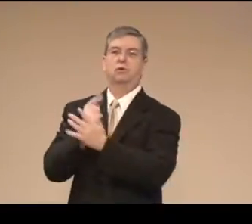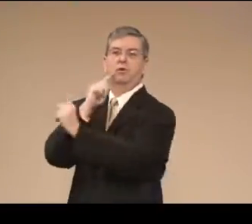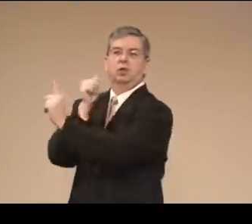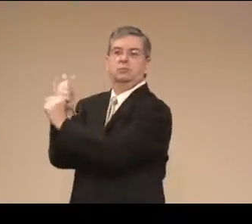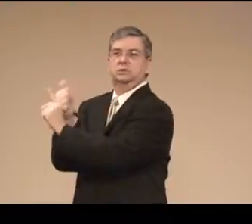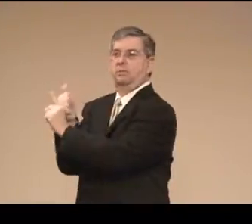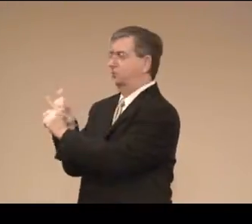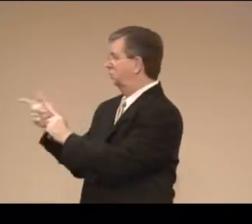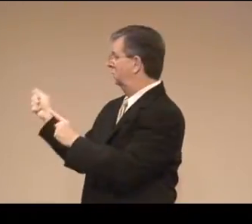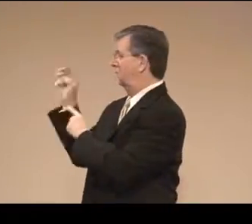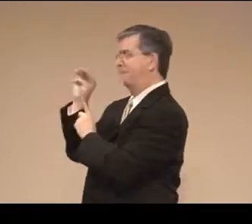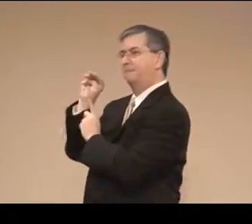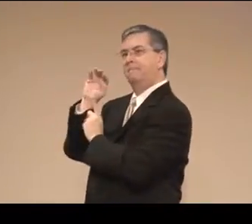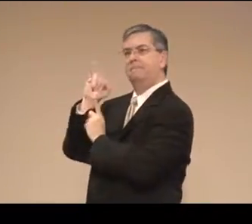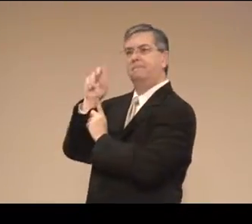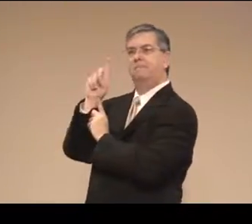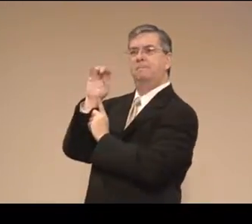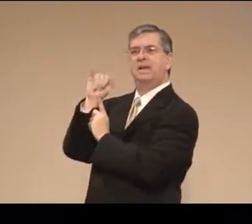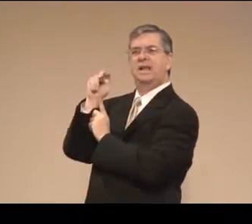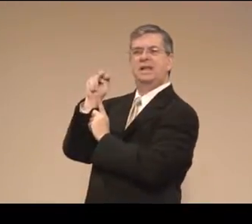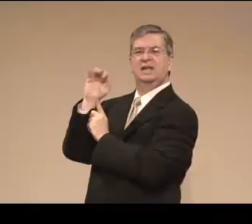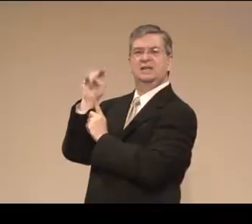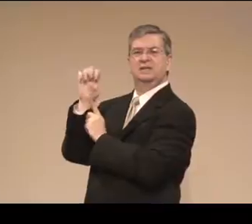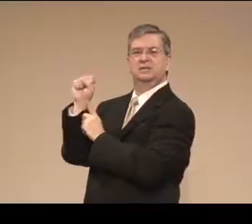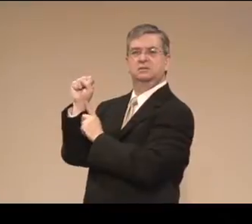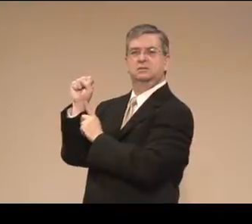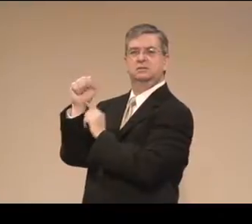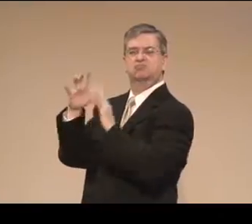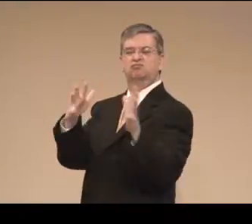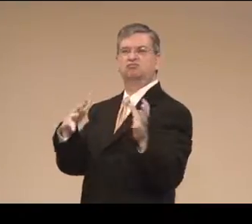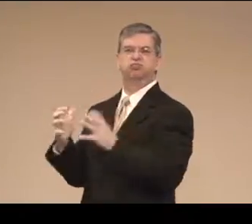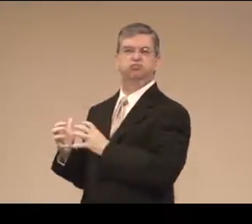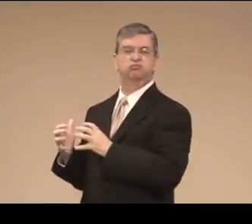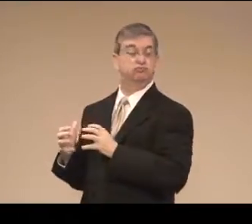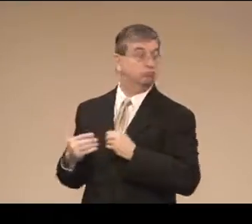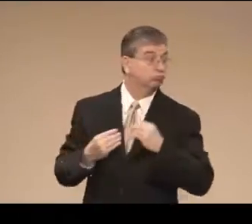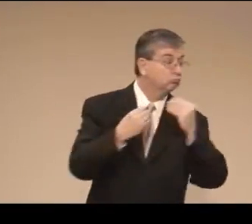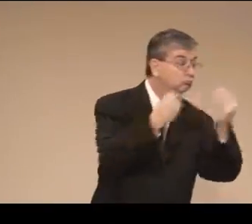And at time of harvest, they were going to reap what they had sown.